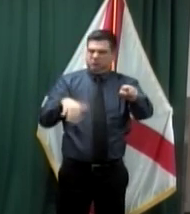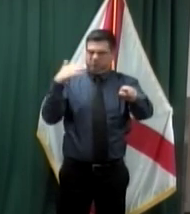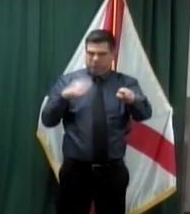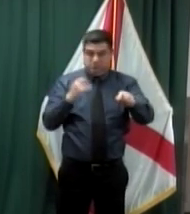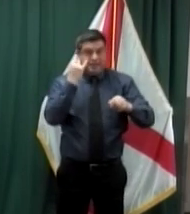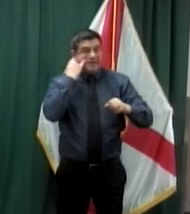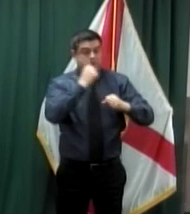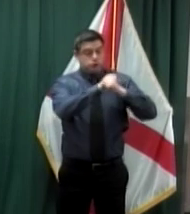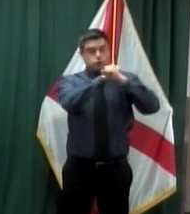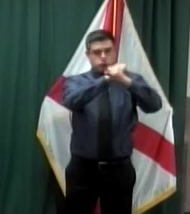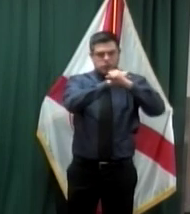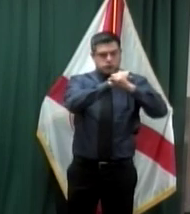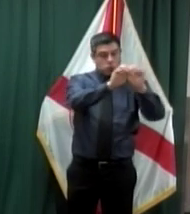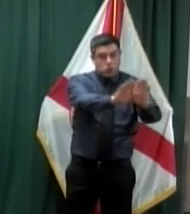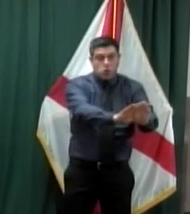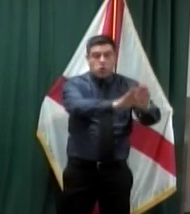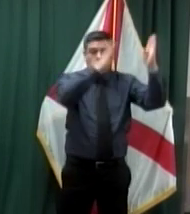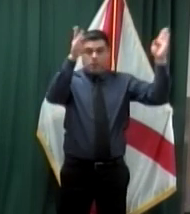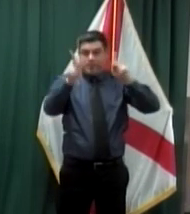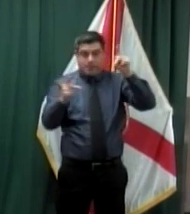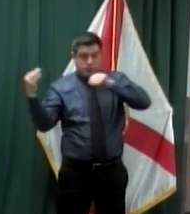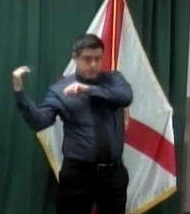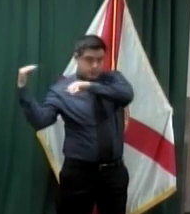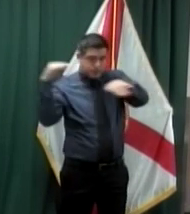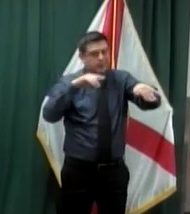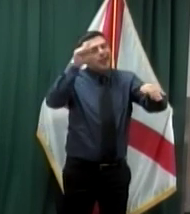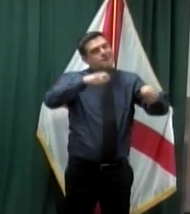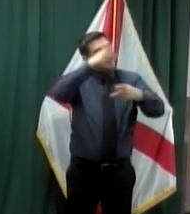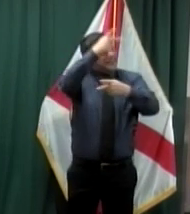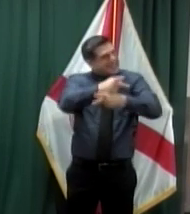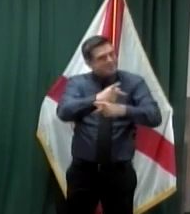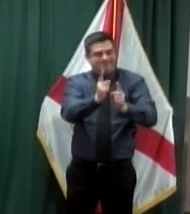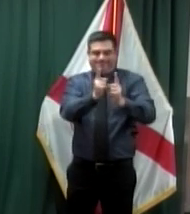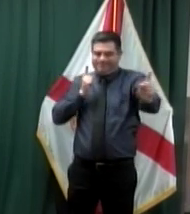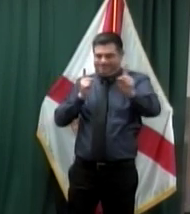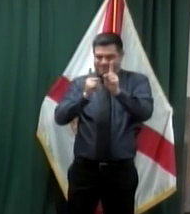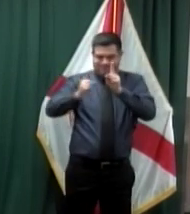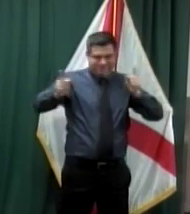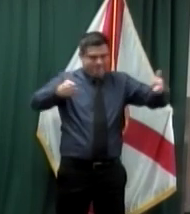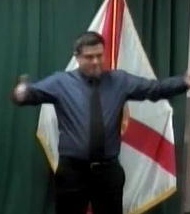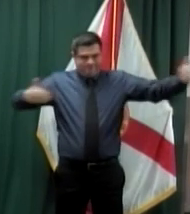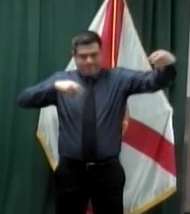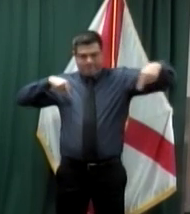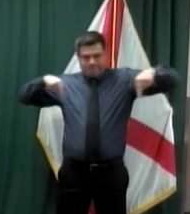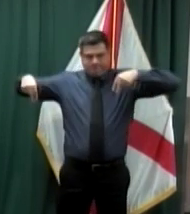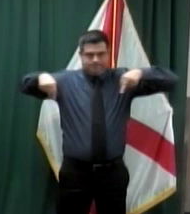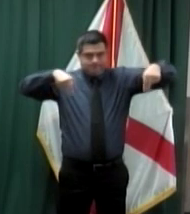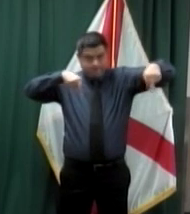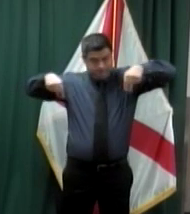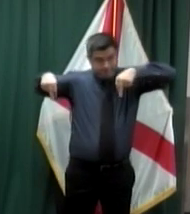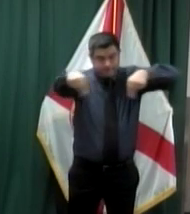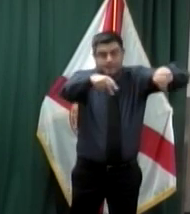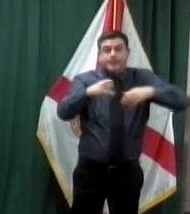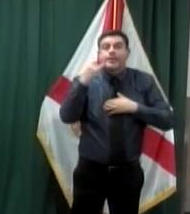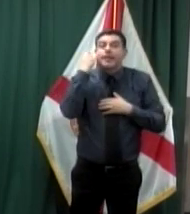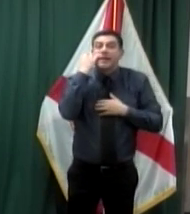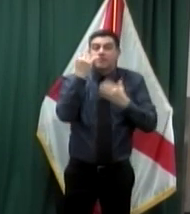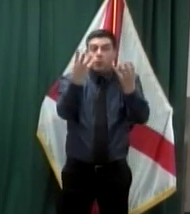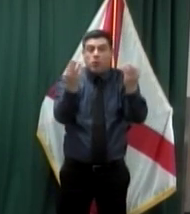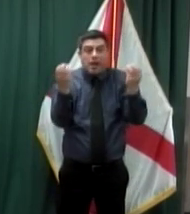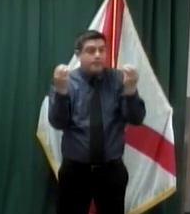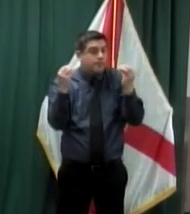activities. To register for information on all types of alerts, of course, we encourage people to register